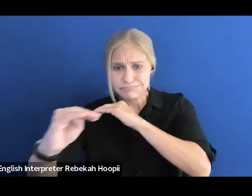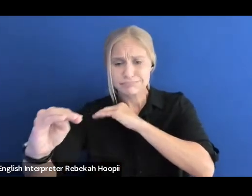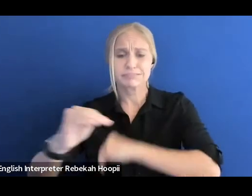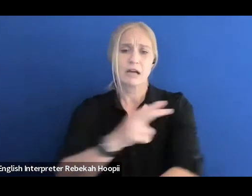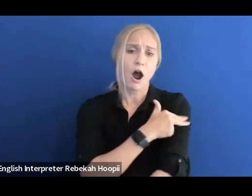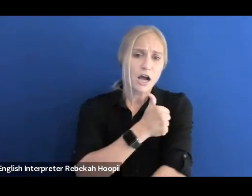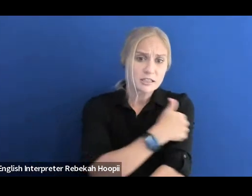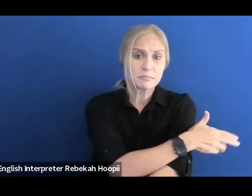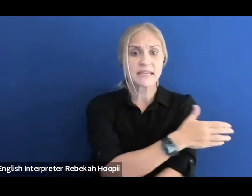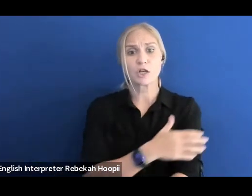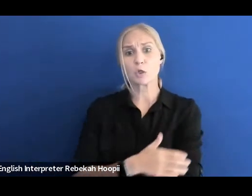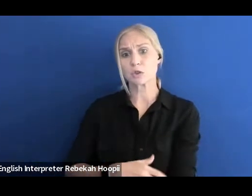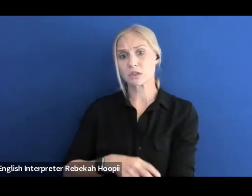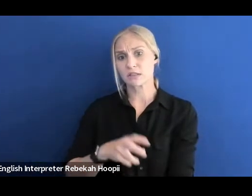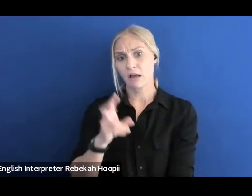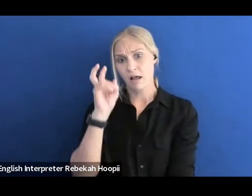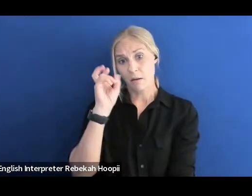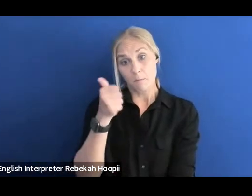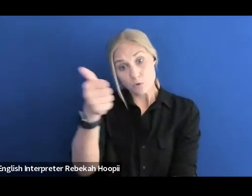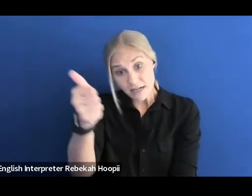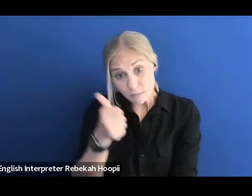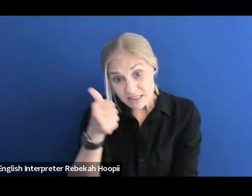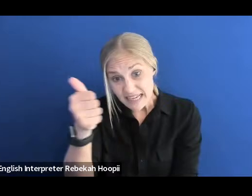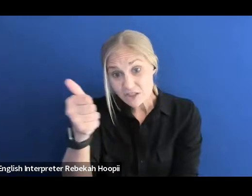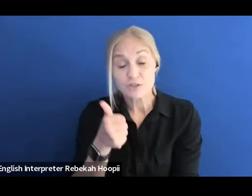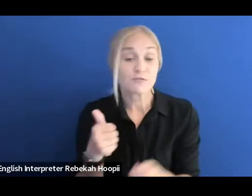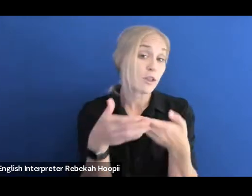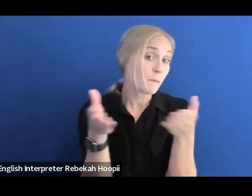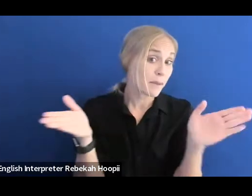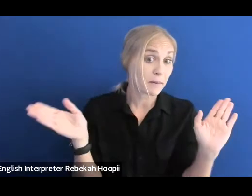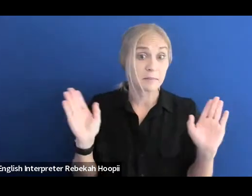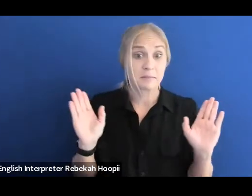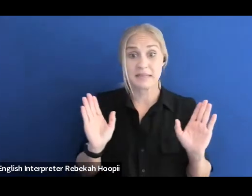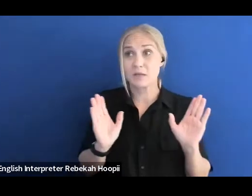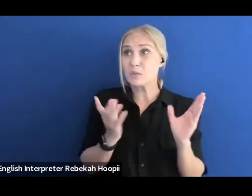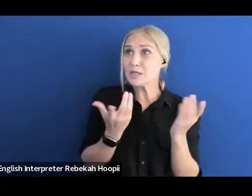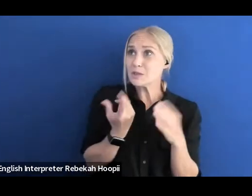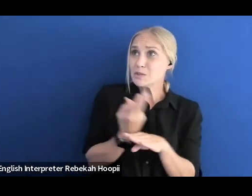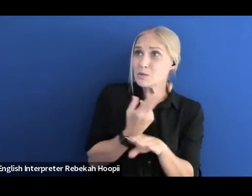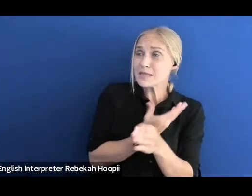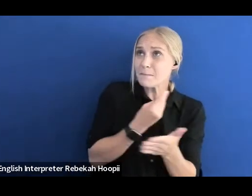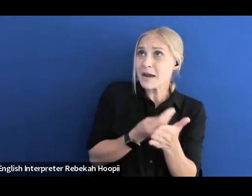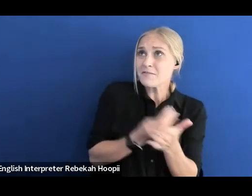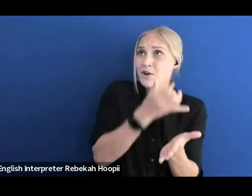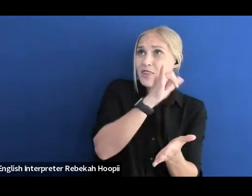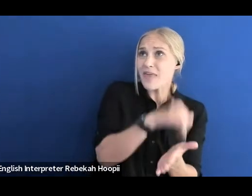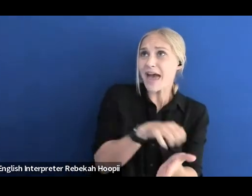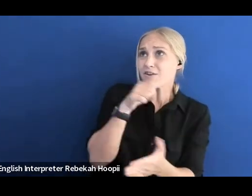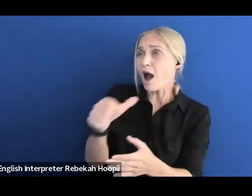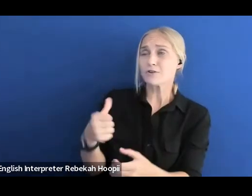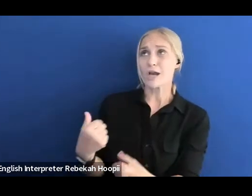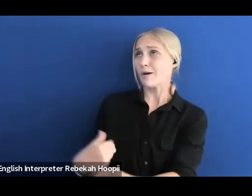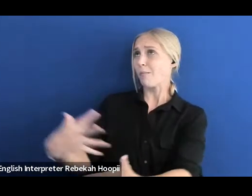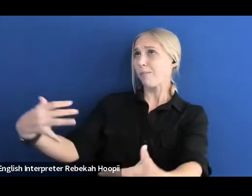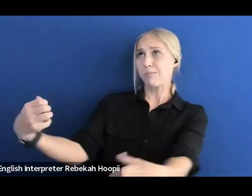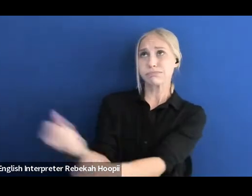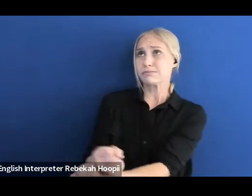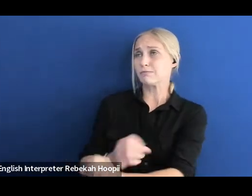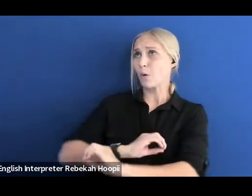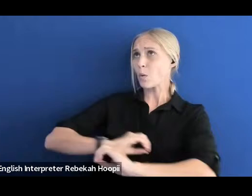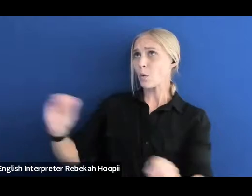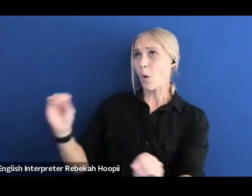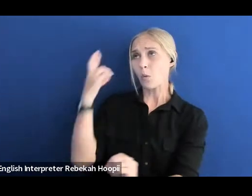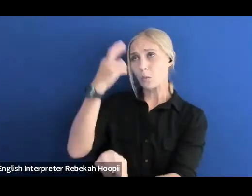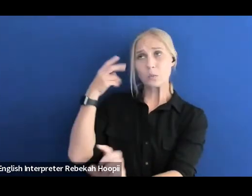public transportation, anything but that. Thank you. Thank you very much, sir.